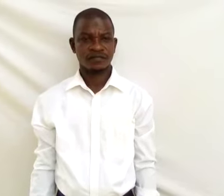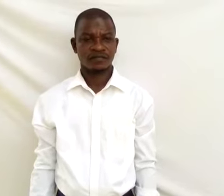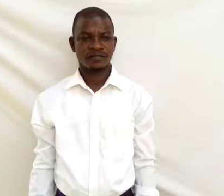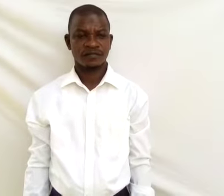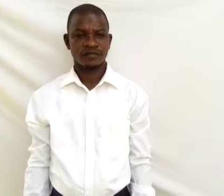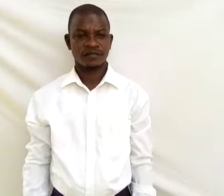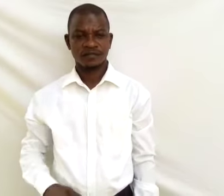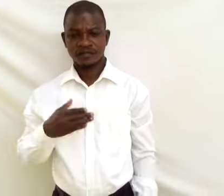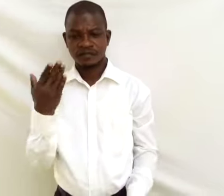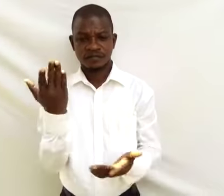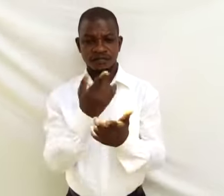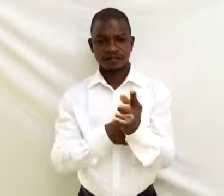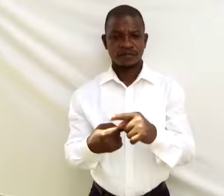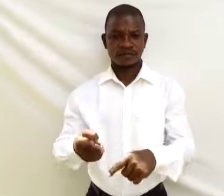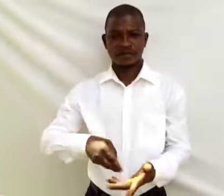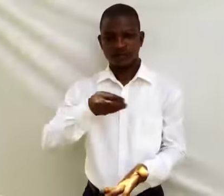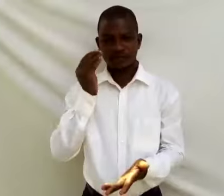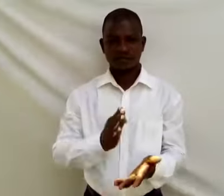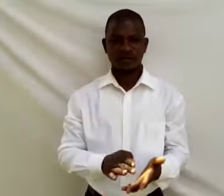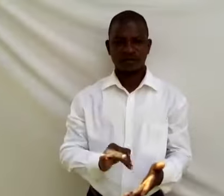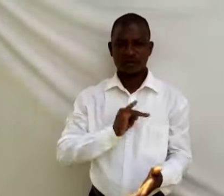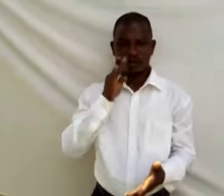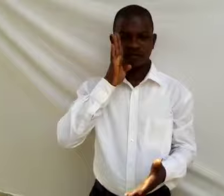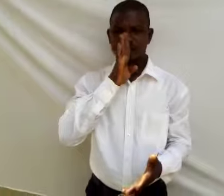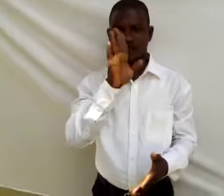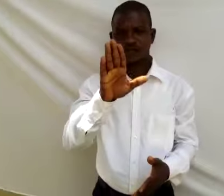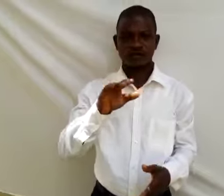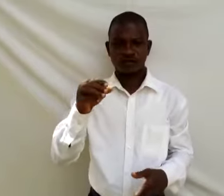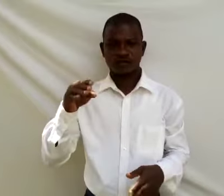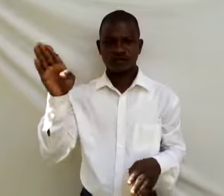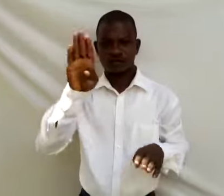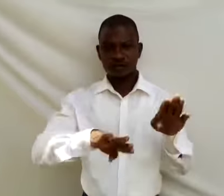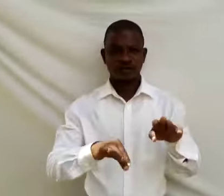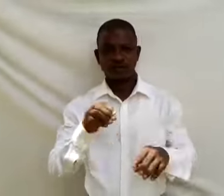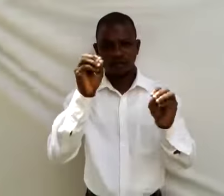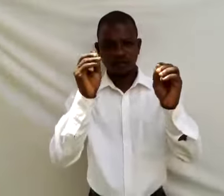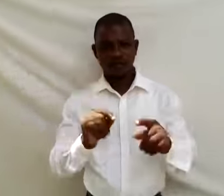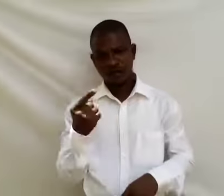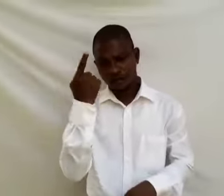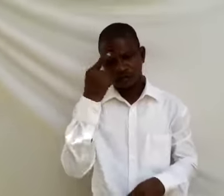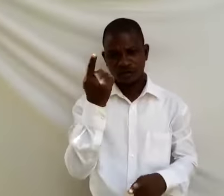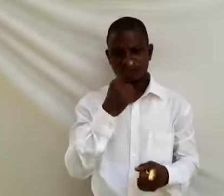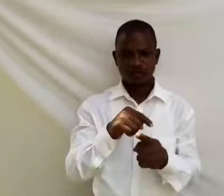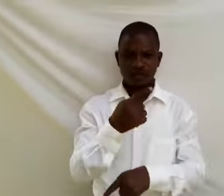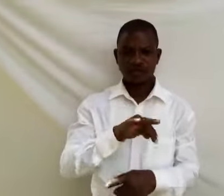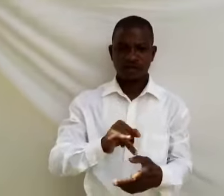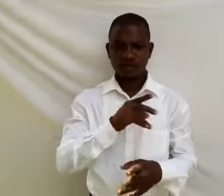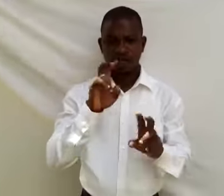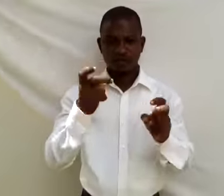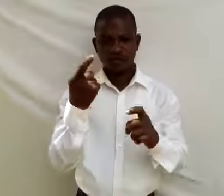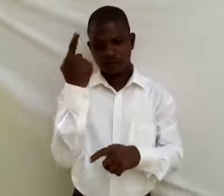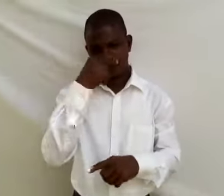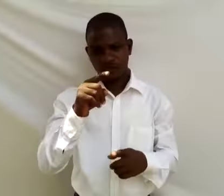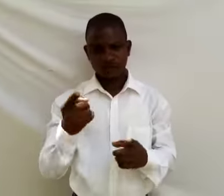Good day, students. I'll be your biology teacher for today, and the topic for today's lesson is